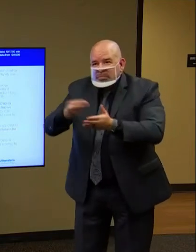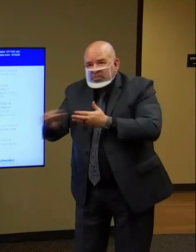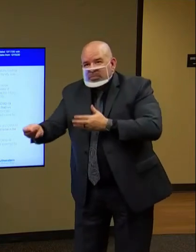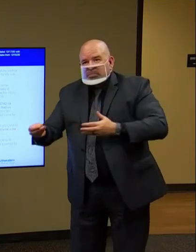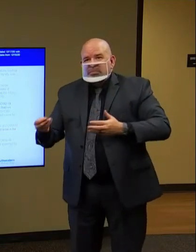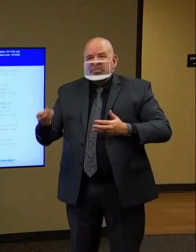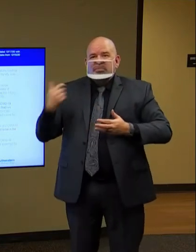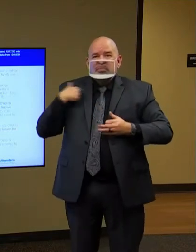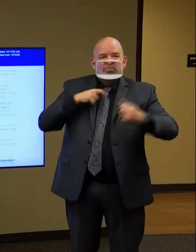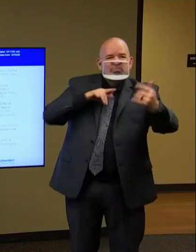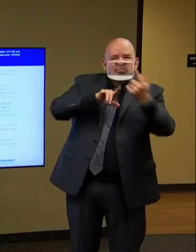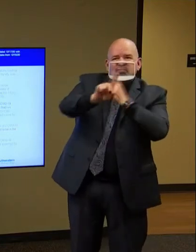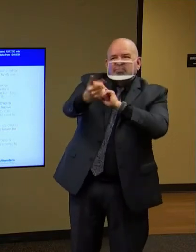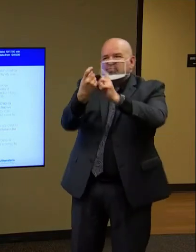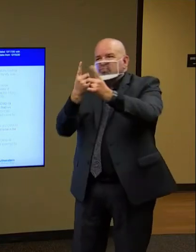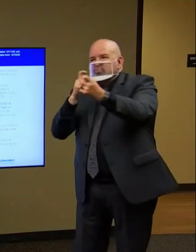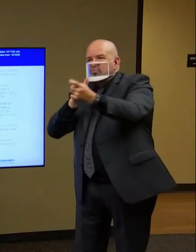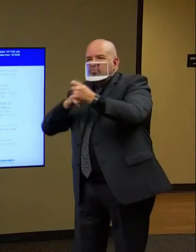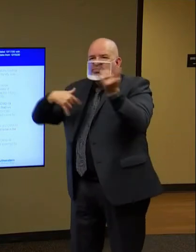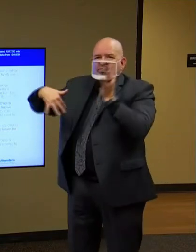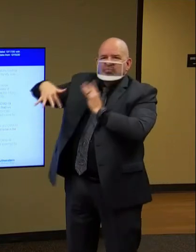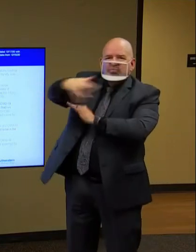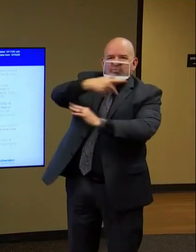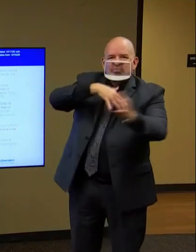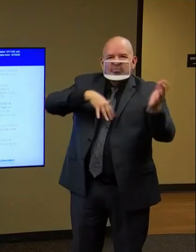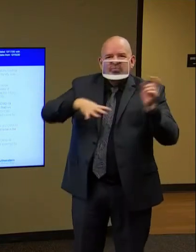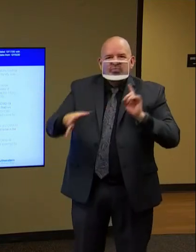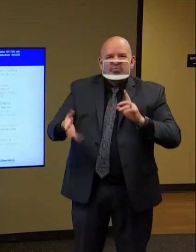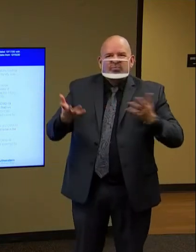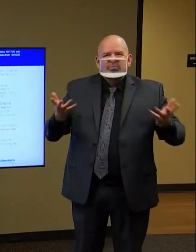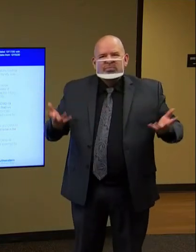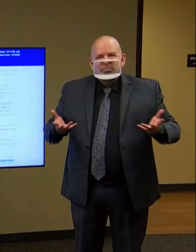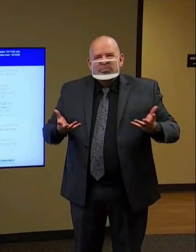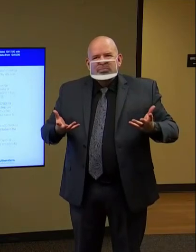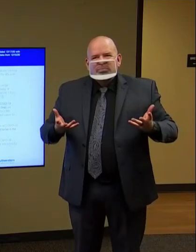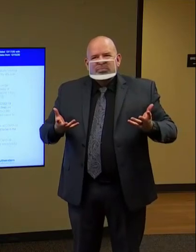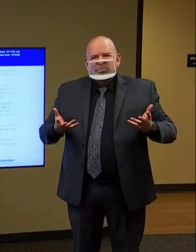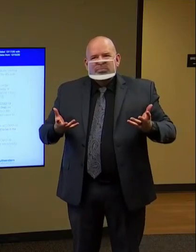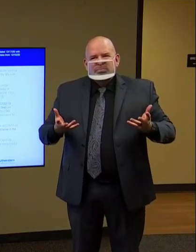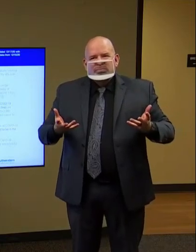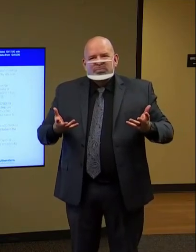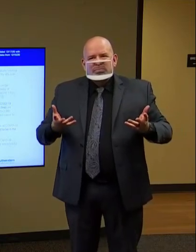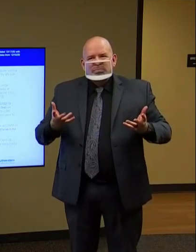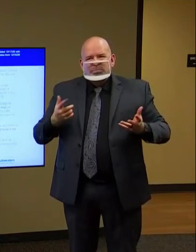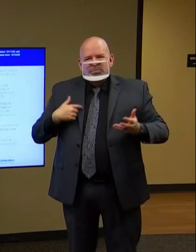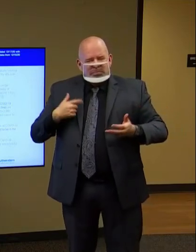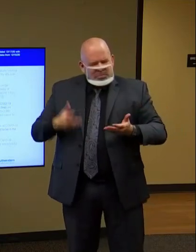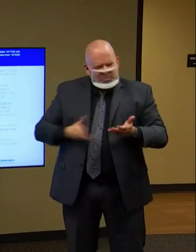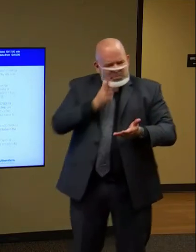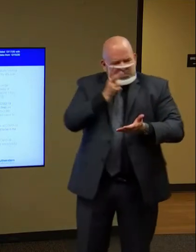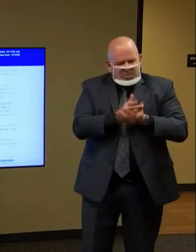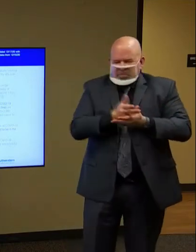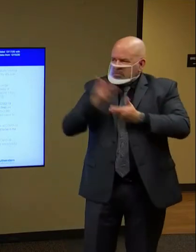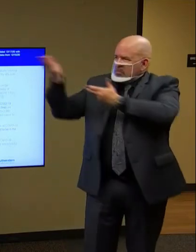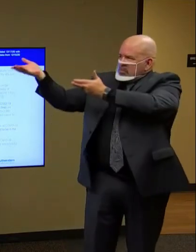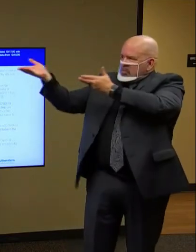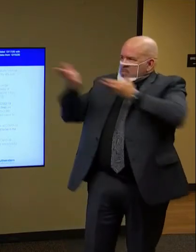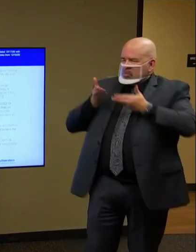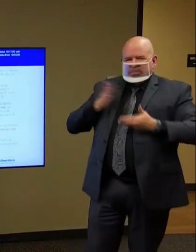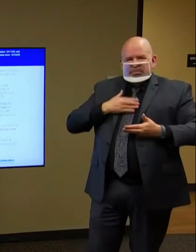the doctors and you recommending that I do curbside now? Because the numbers are going up, and because